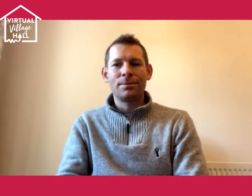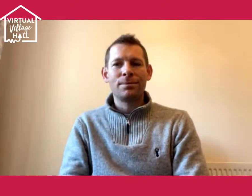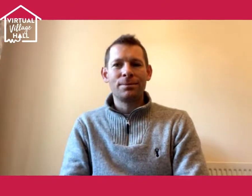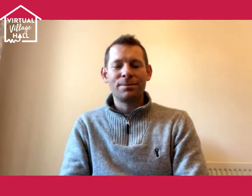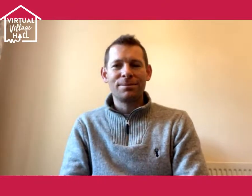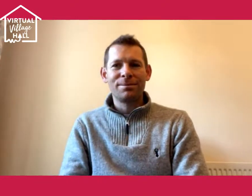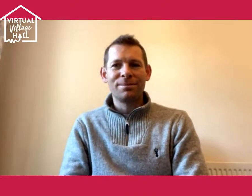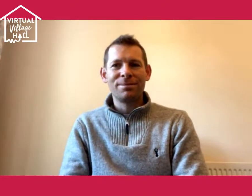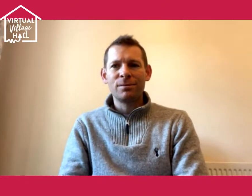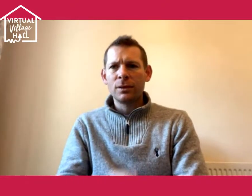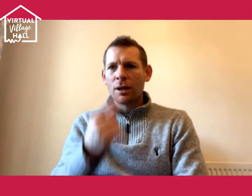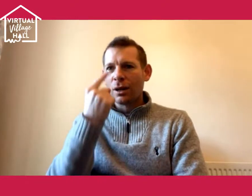moustache,